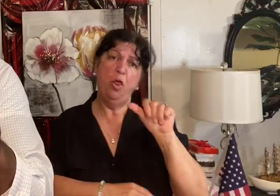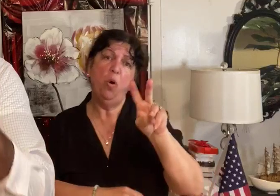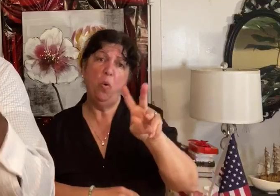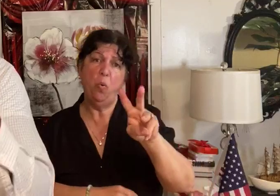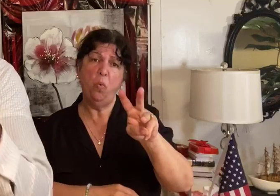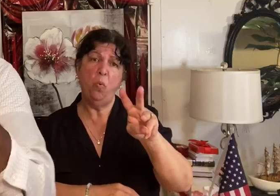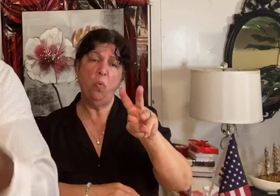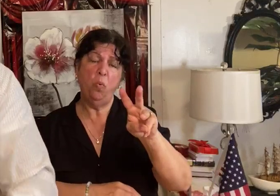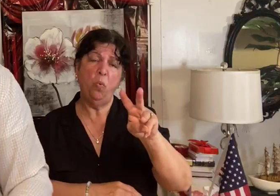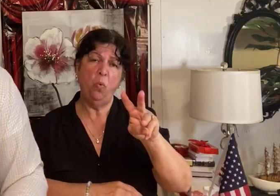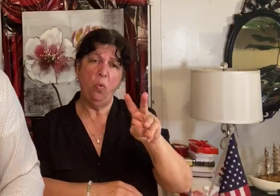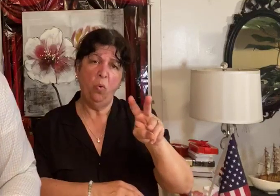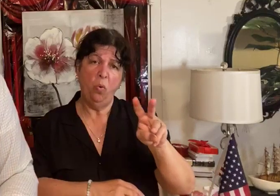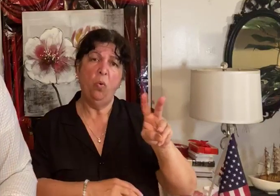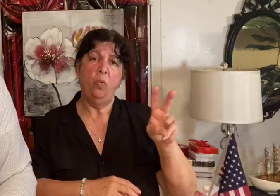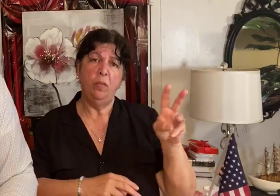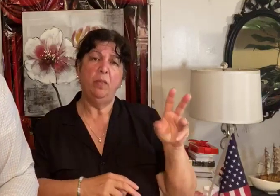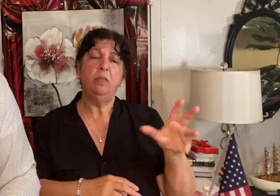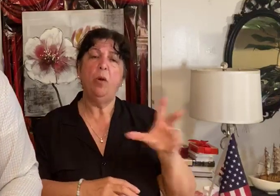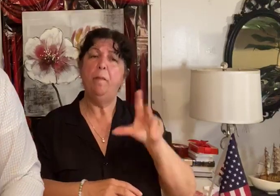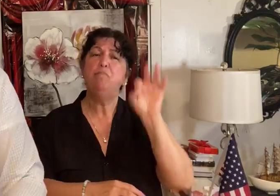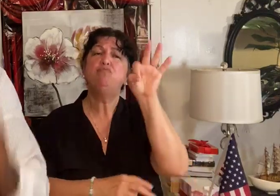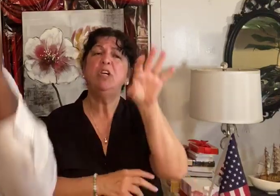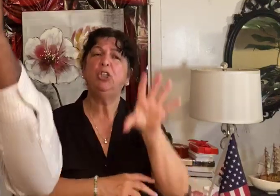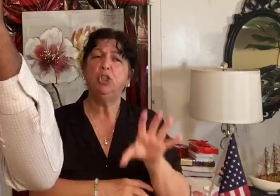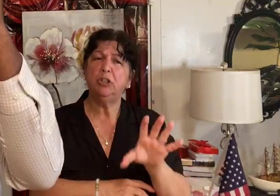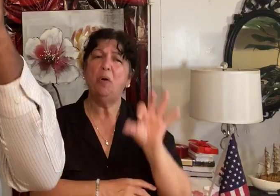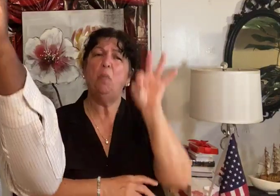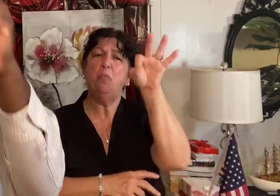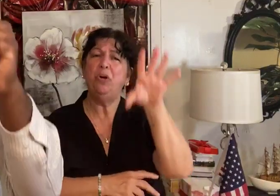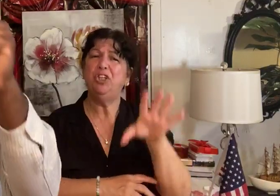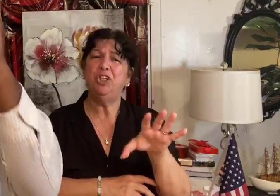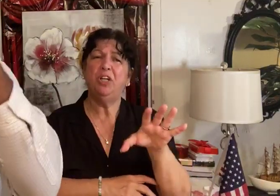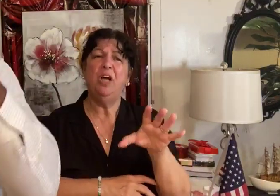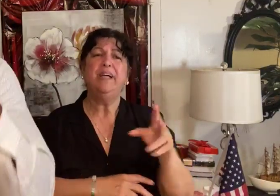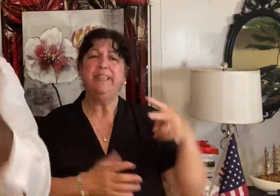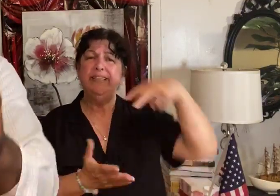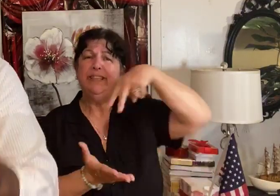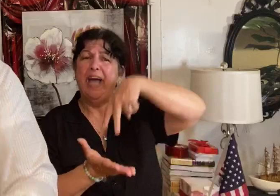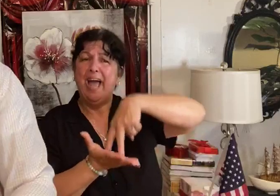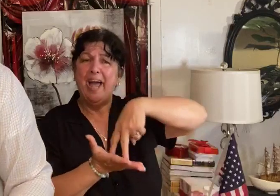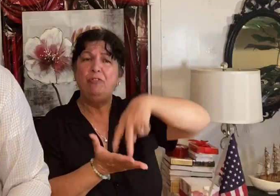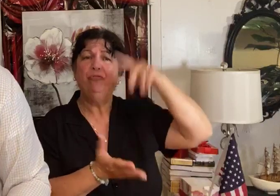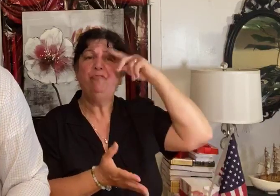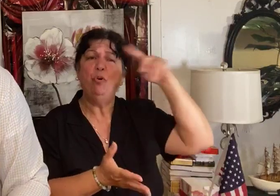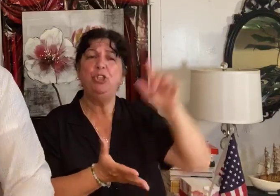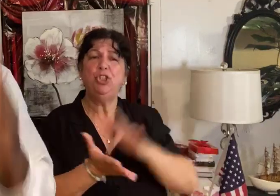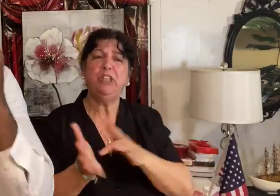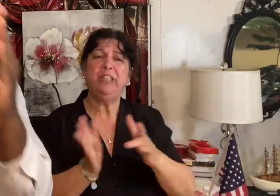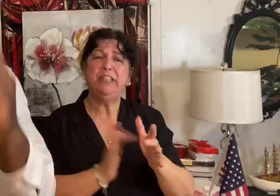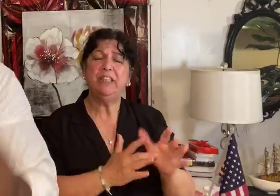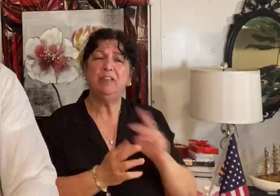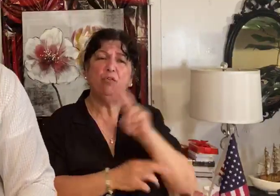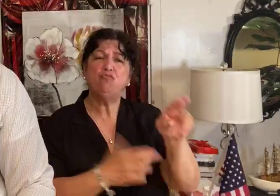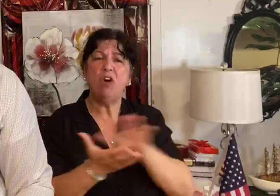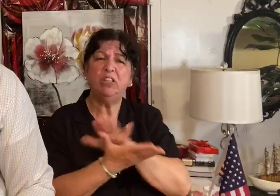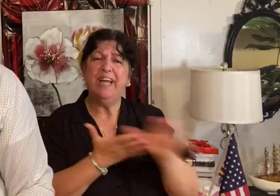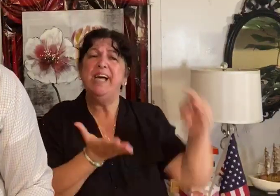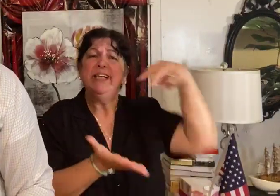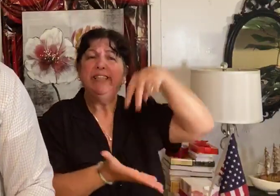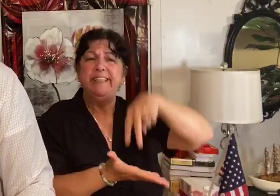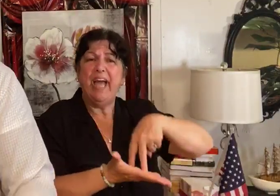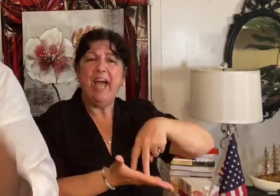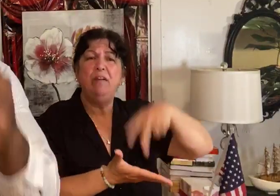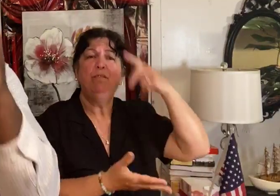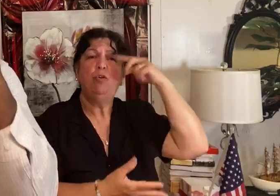preachers will also take their stand. Stand up for Jesus. Stand up for righteousness. Stand for the word of